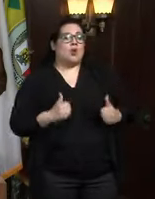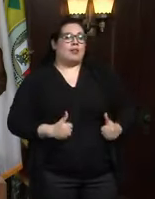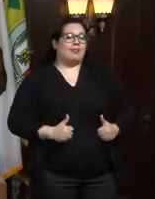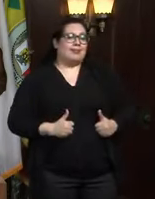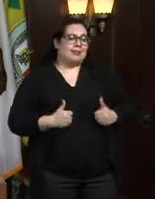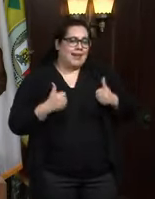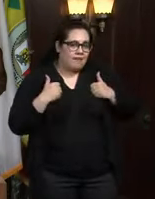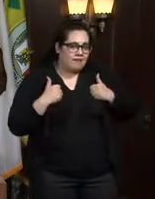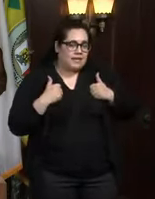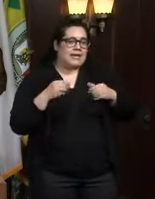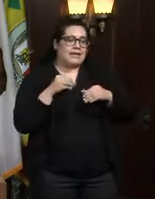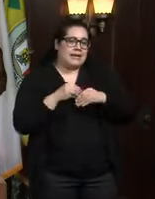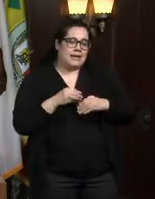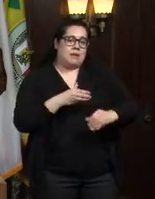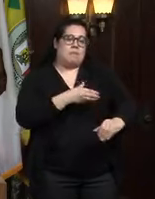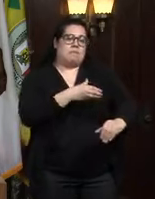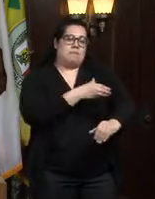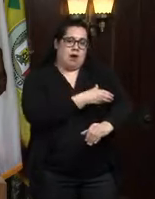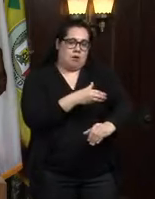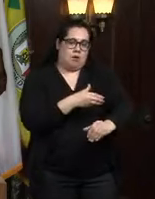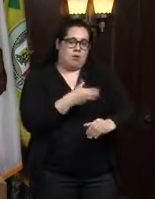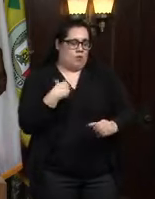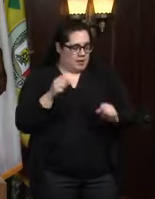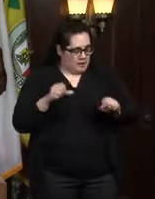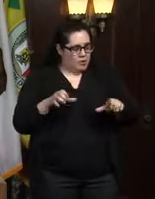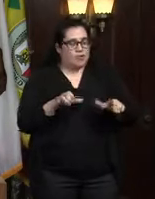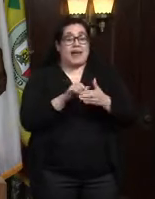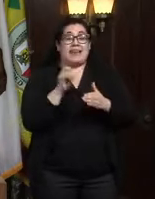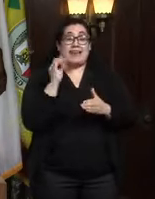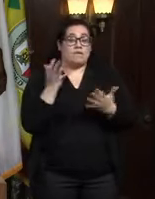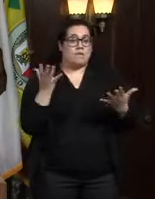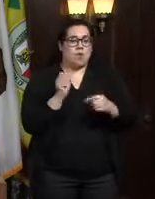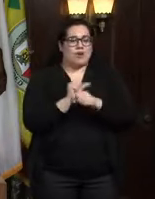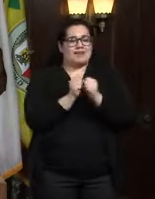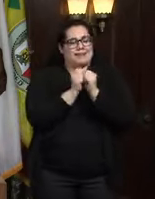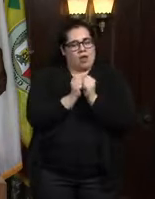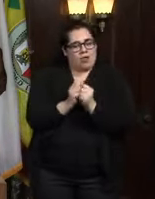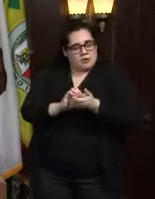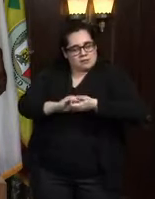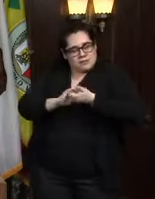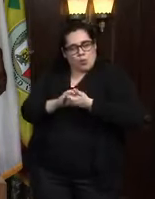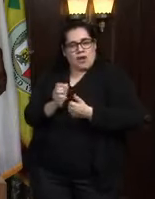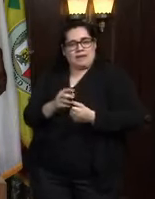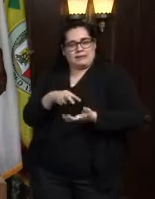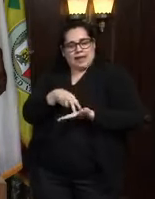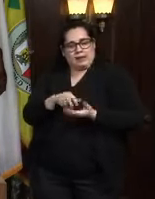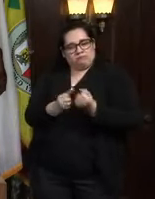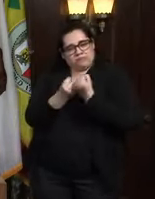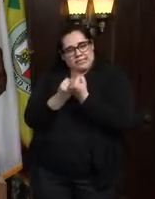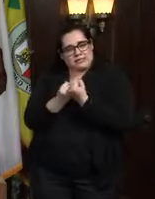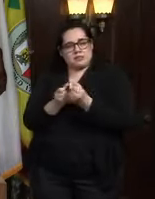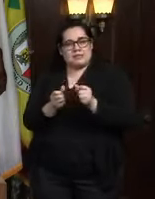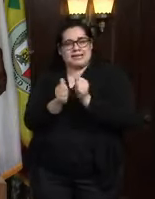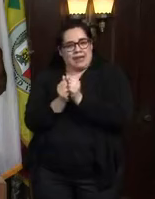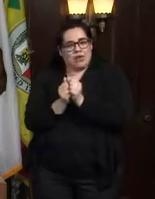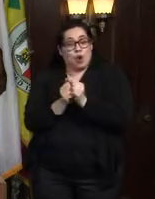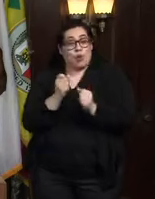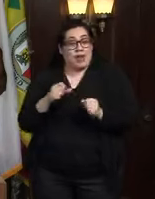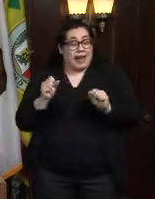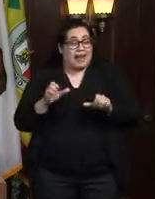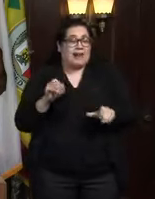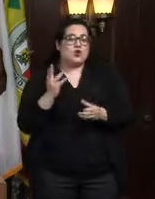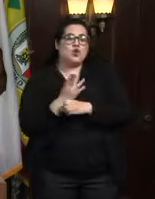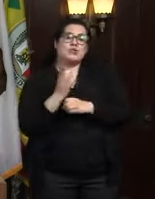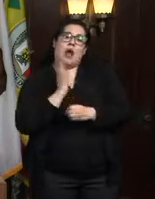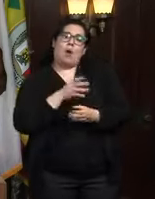live in power. And we can do that if we work together. We can do that if we stand together. We can do that if we use